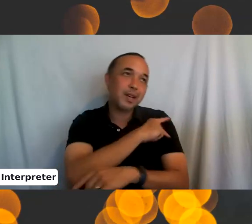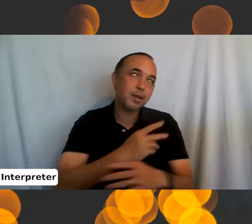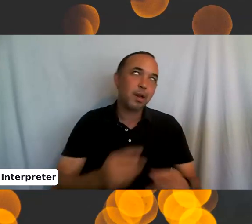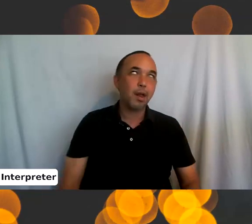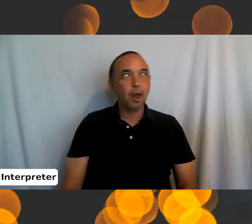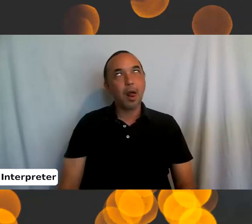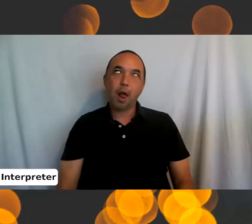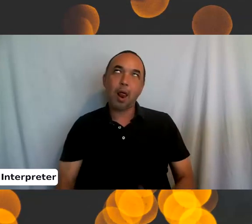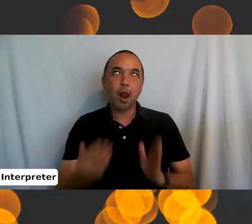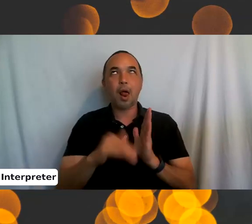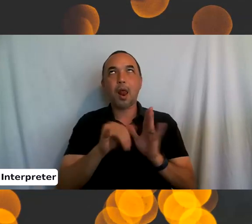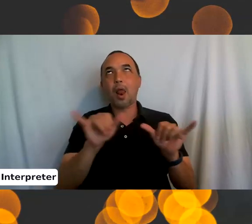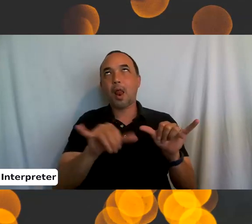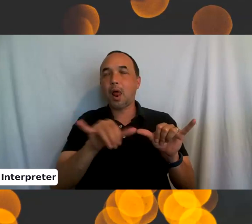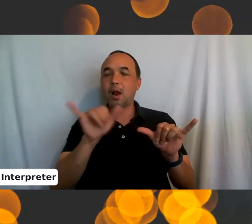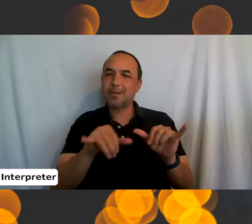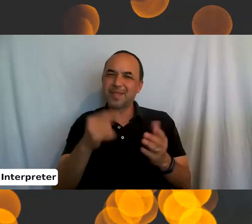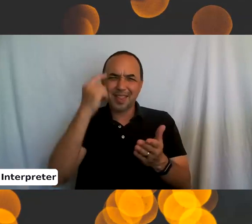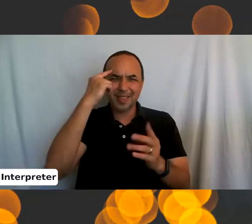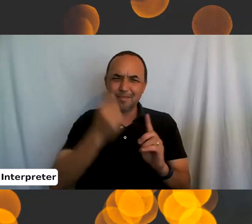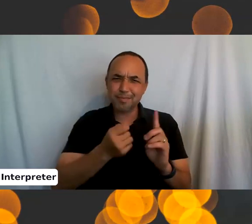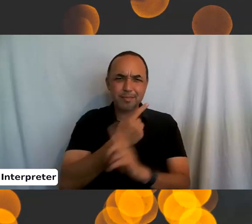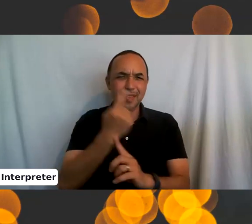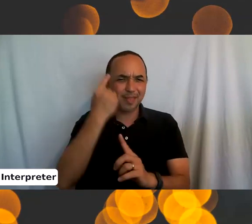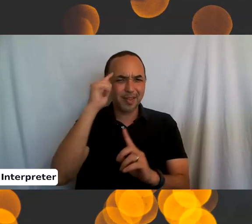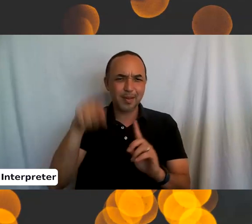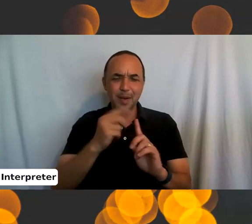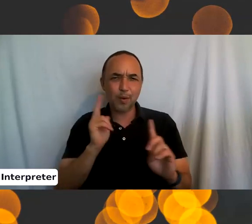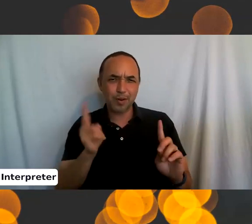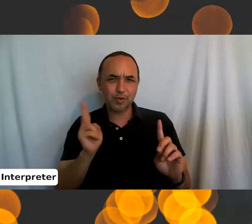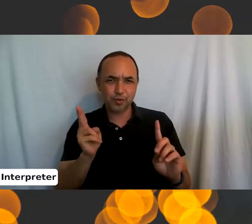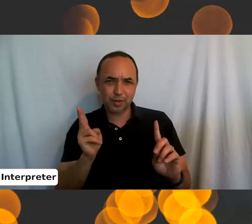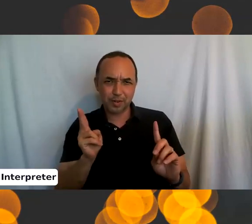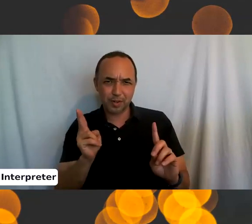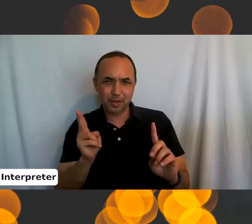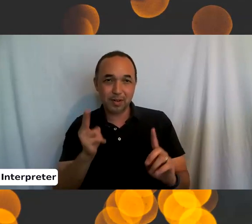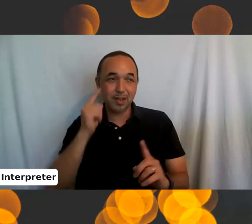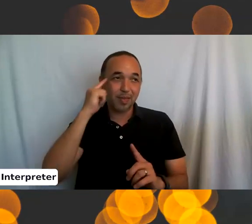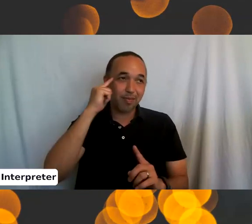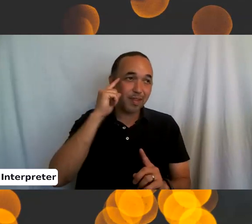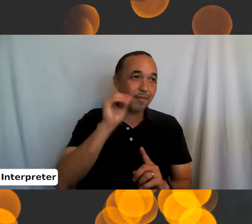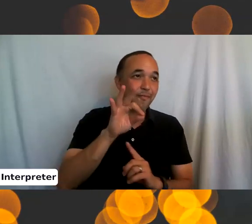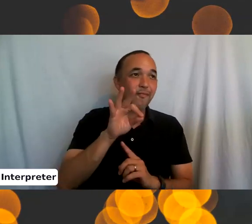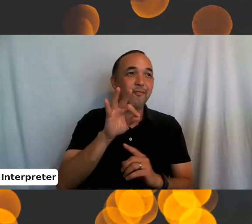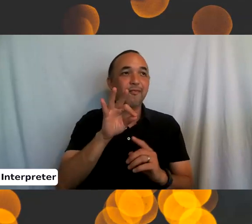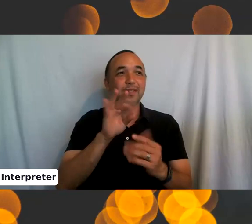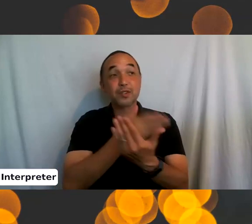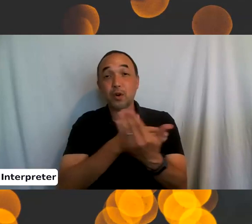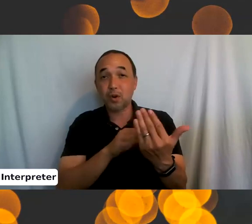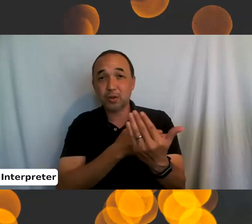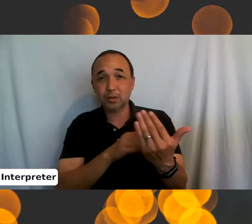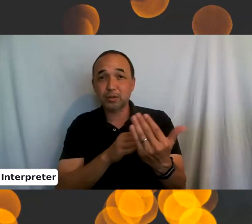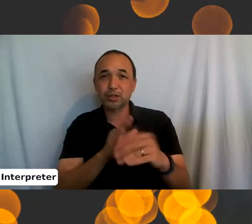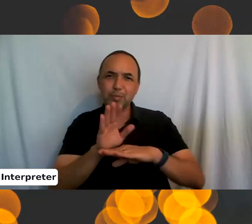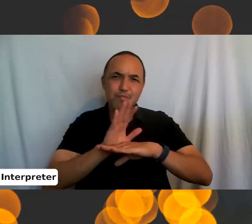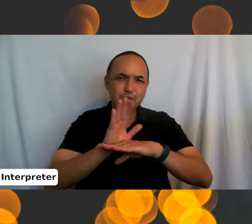think outside the box. Think about things that were happening historically at that time. Think of songs. Think of movies. Think